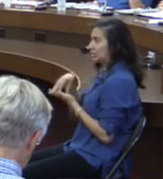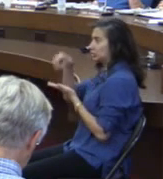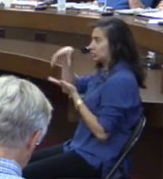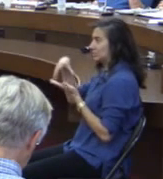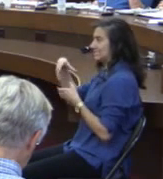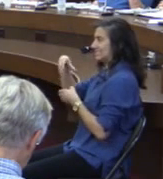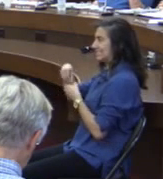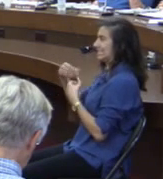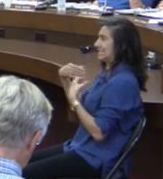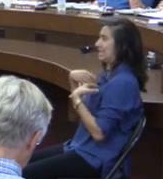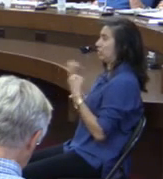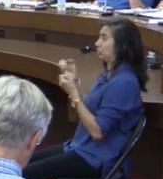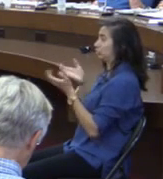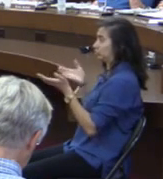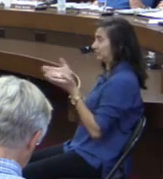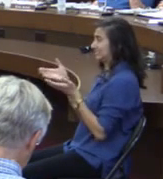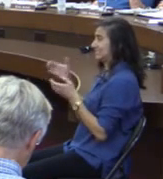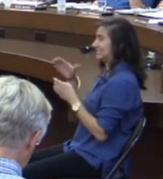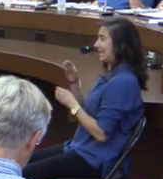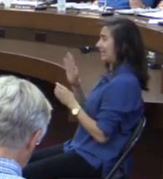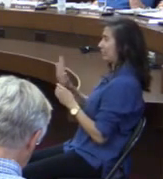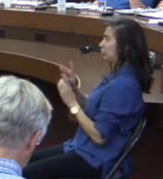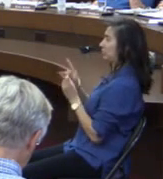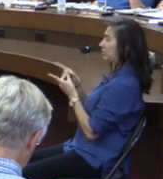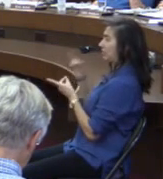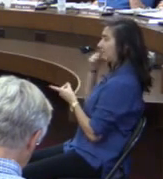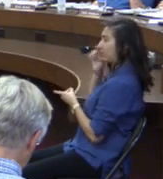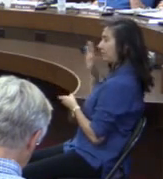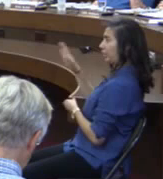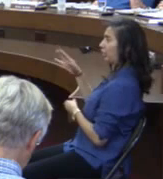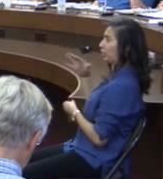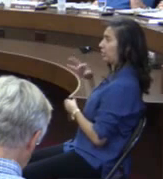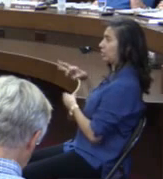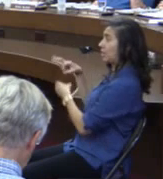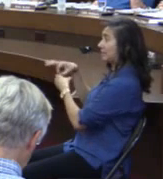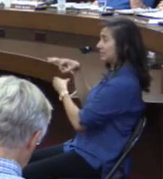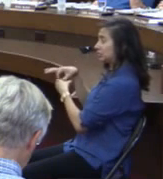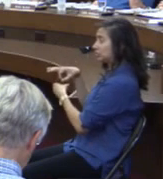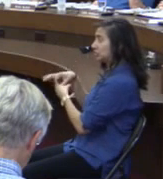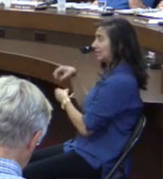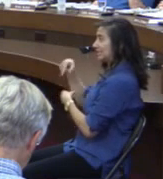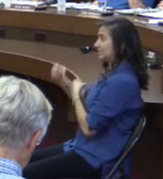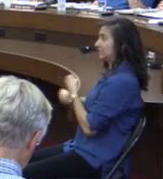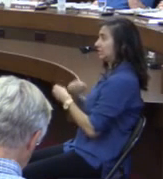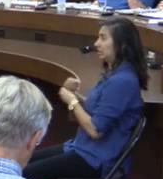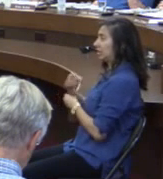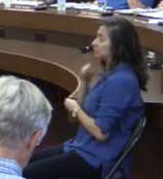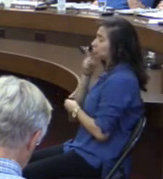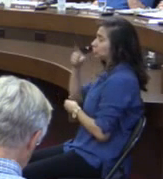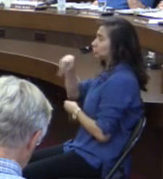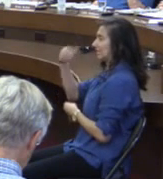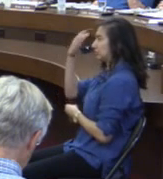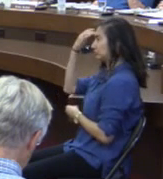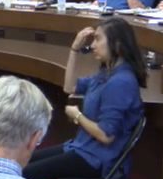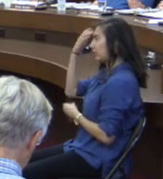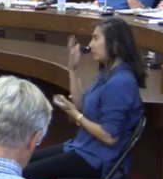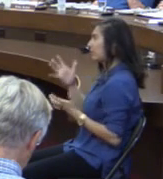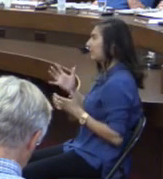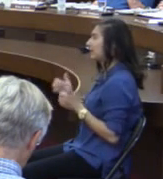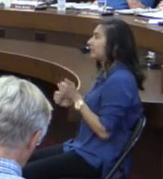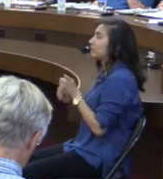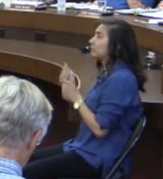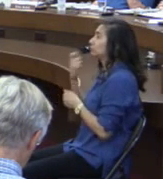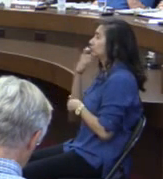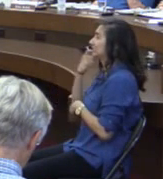Health Services office and department for their nomination this year. You are probably aware one of the most recent